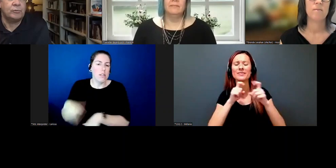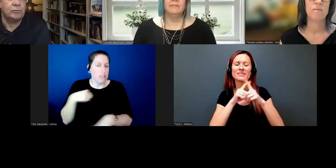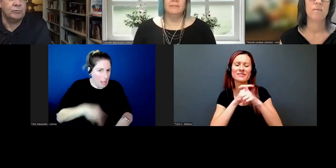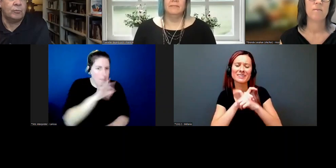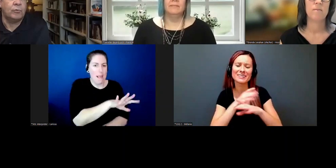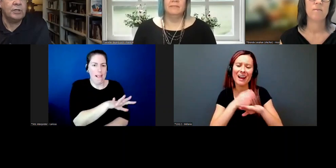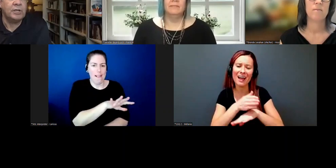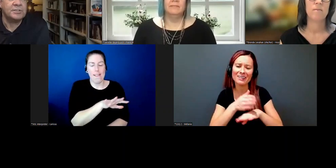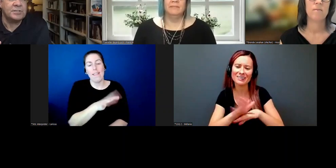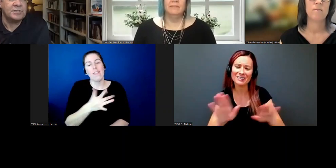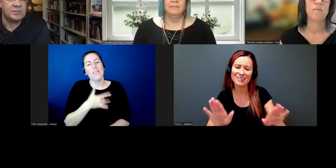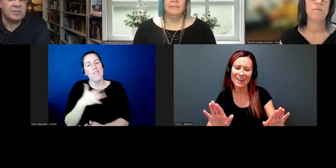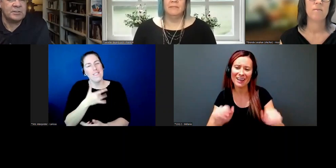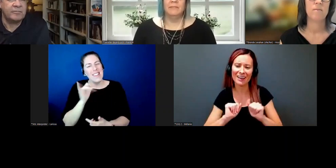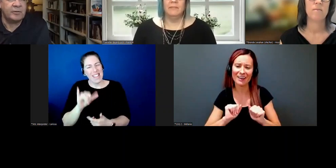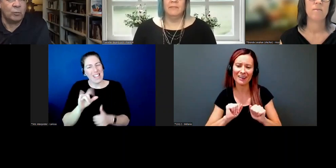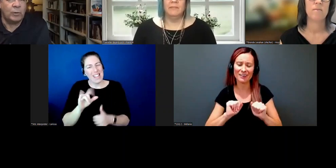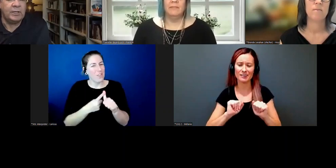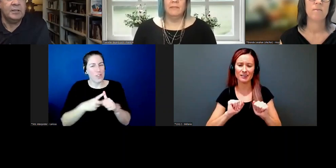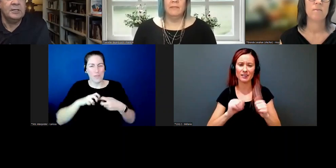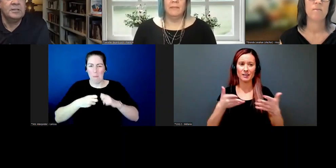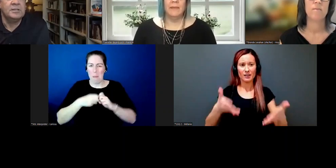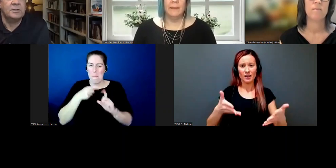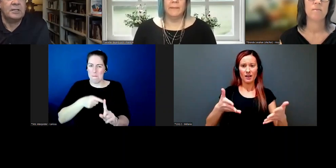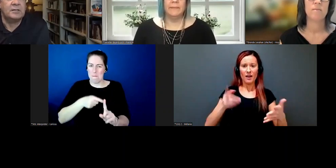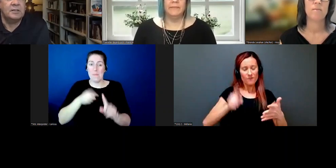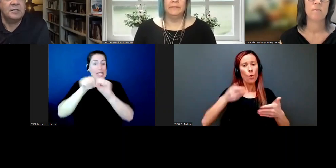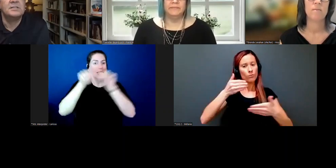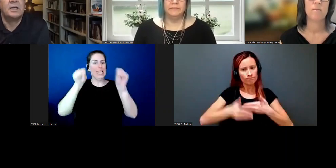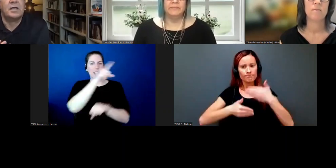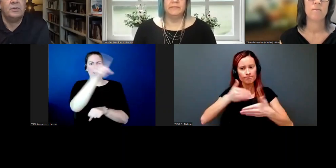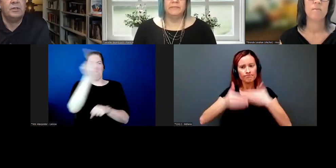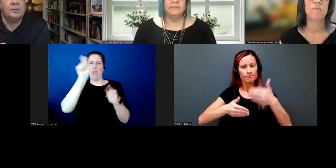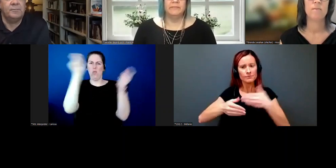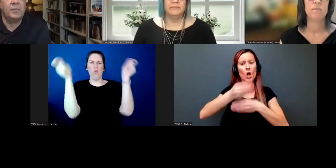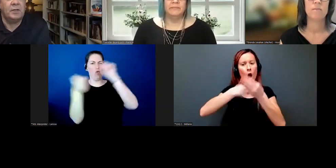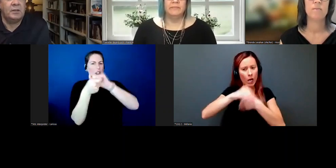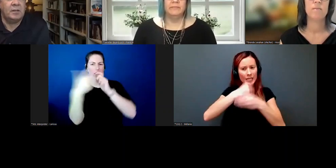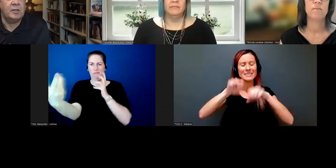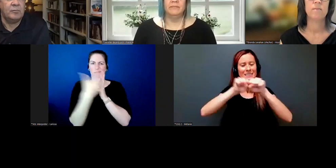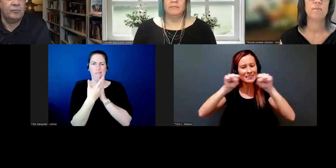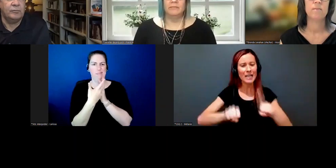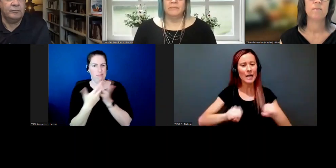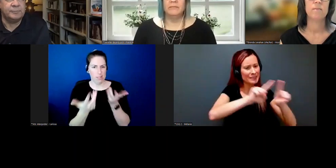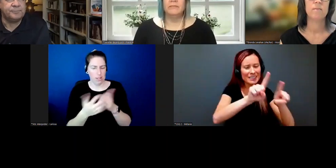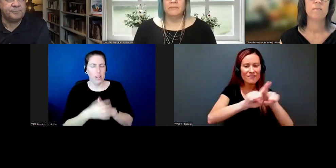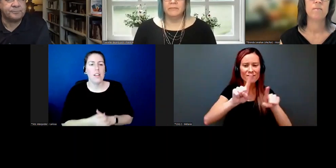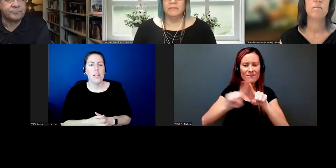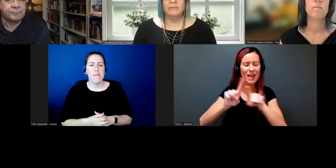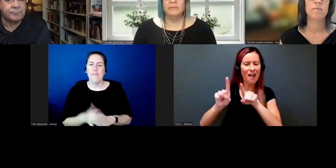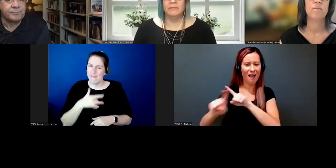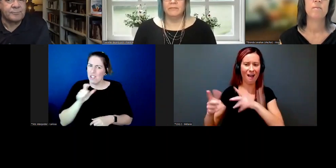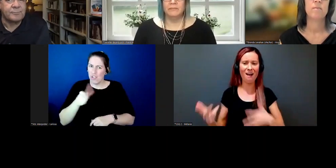to organize systems in a different way so that this can be improved.